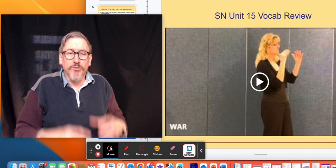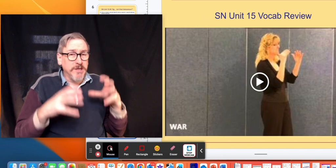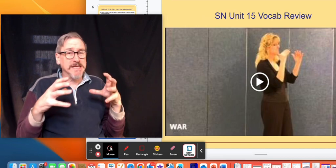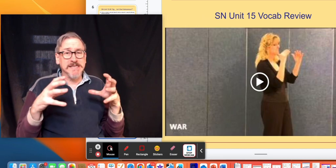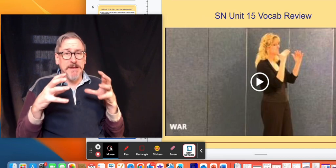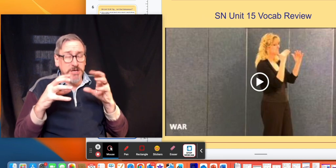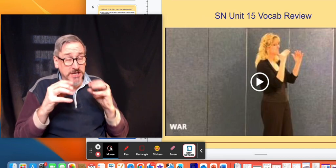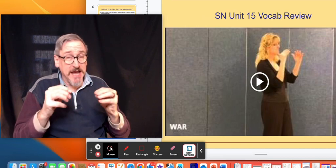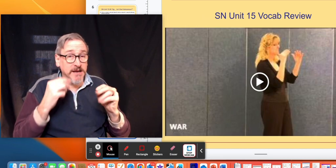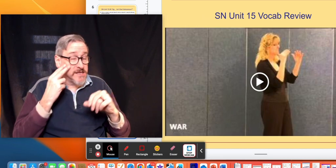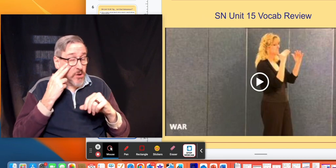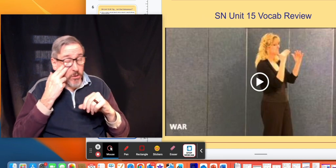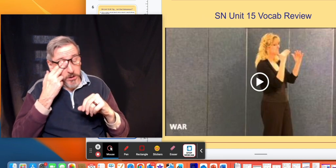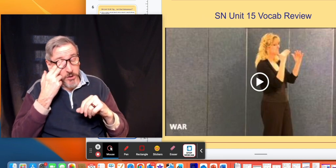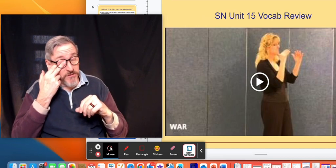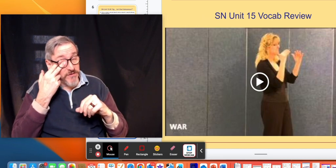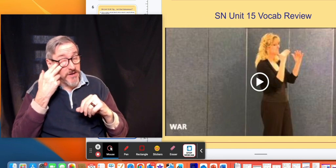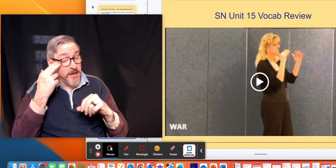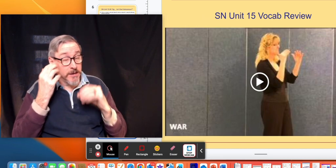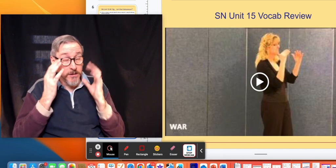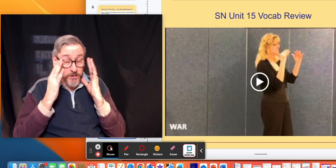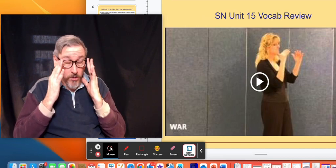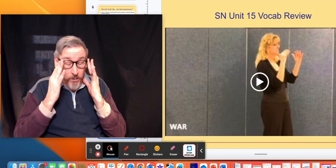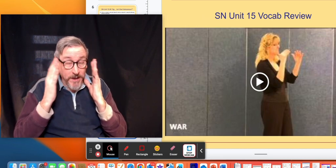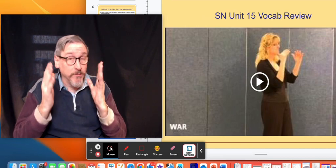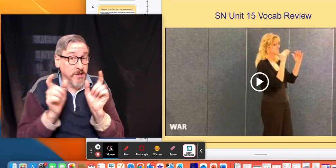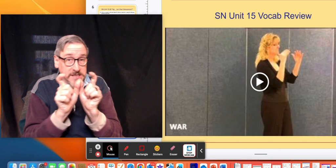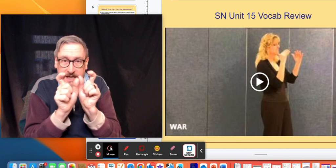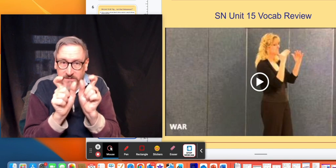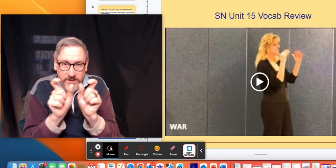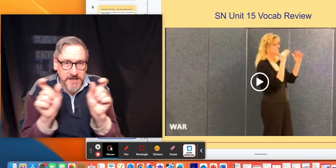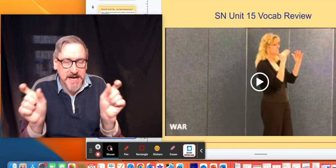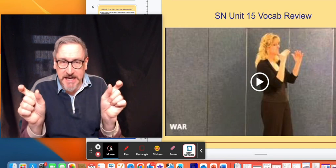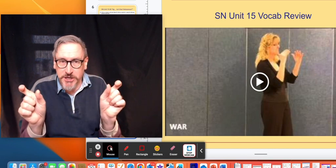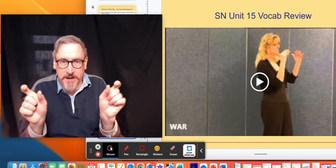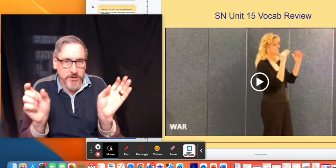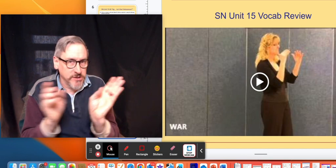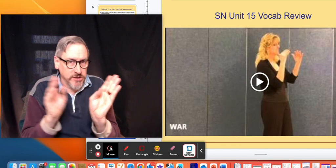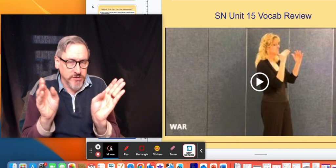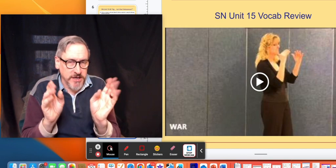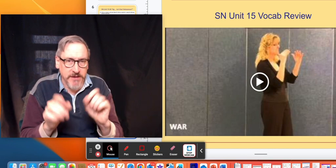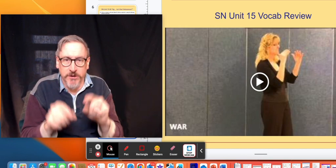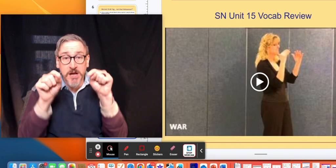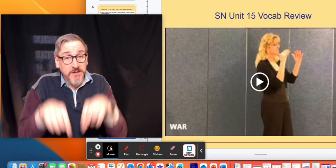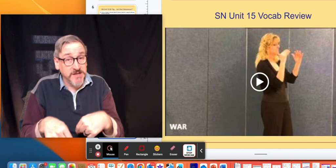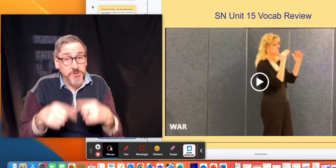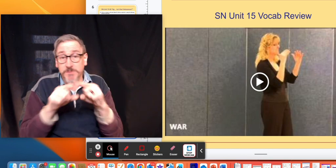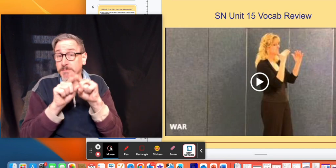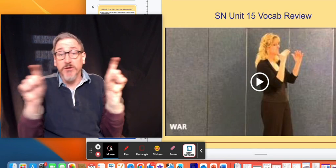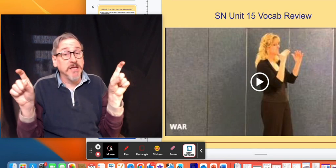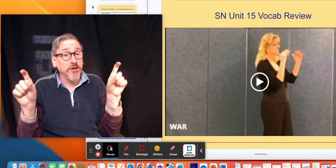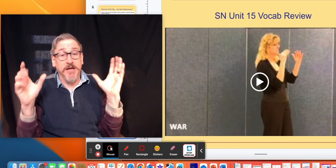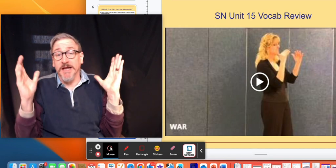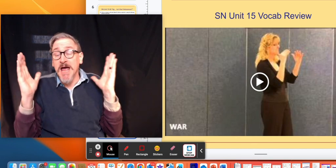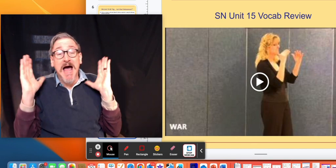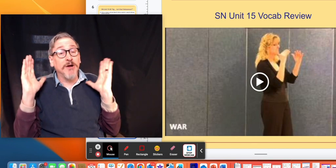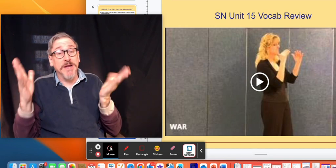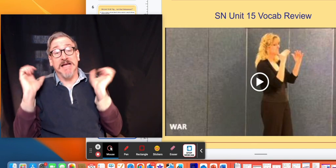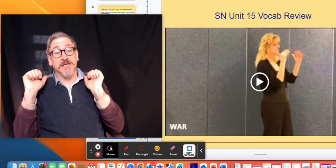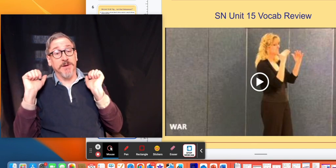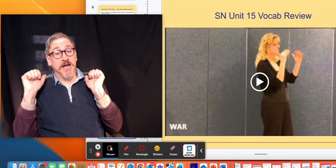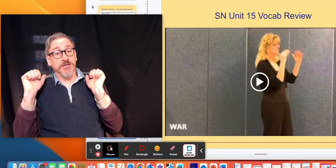There really isn't that much. Again, this whole Unit 15, the whole Pink Book is a lot of very tiny chapters all strung together. This one's merely looking at